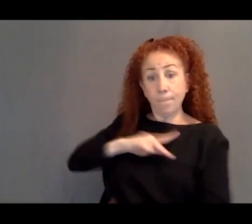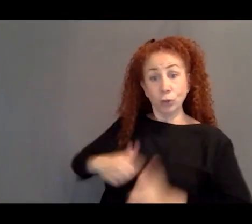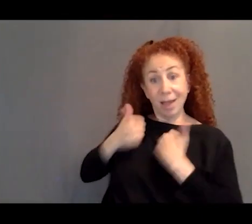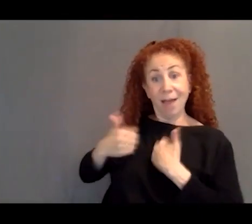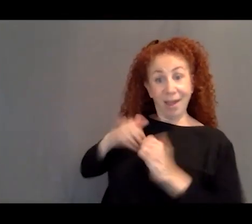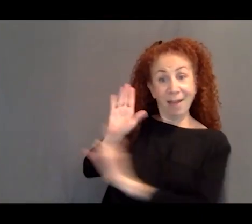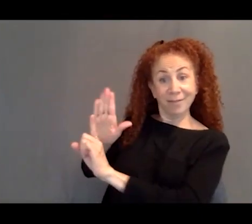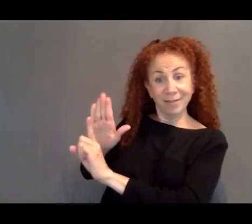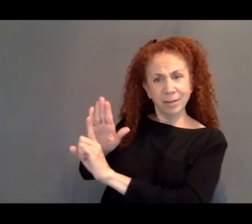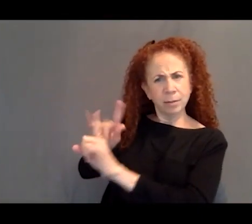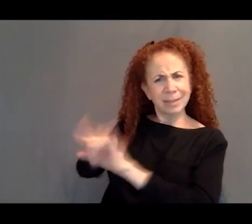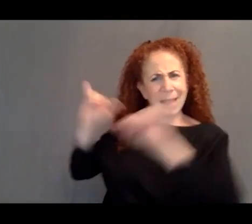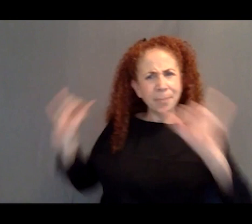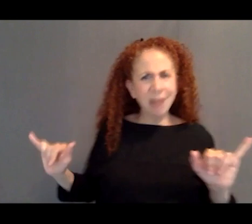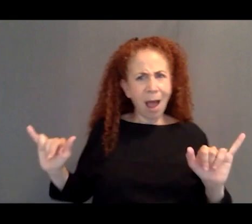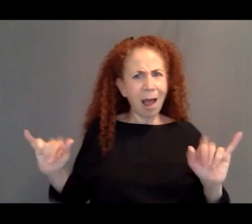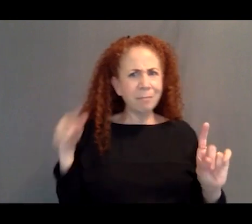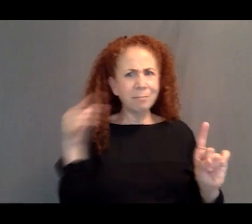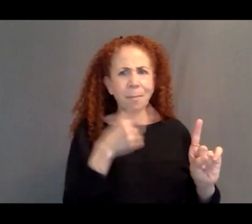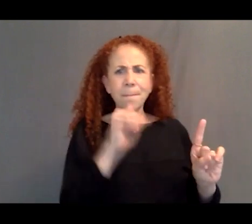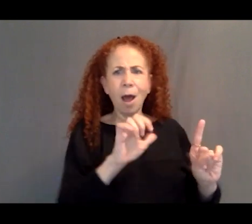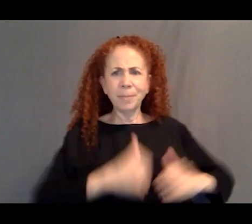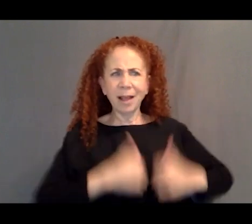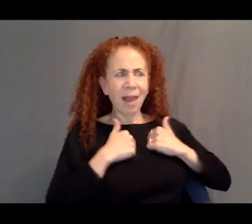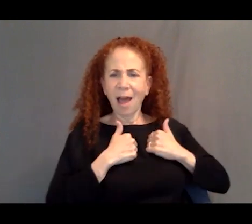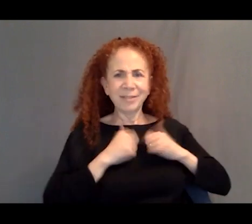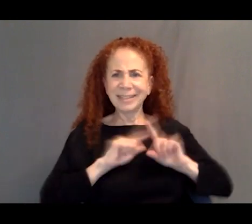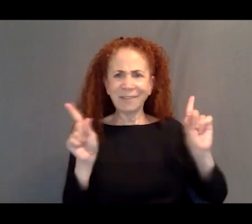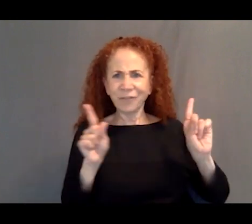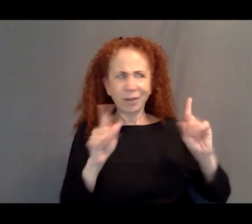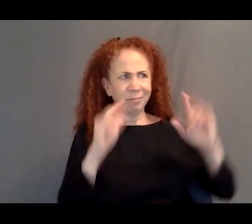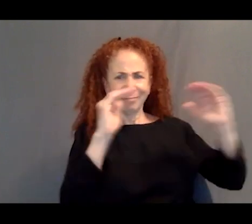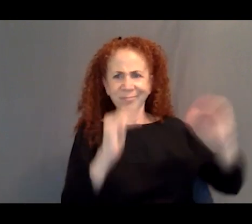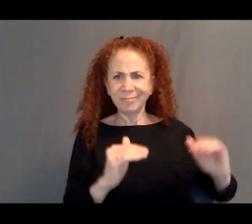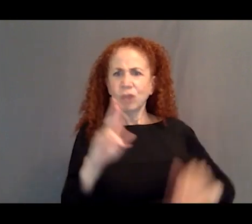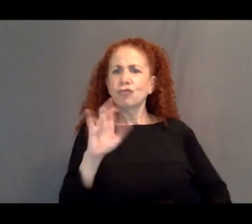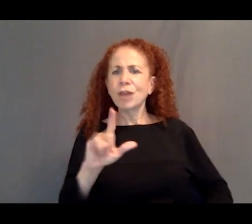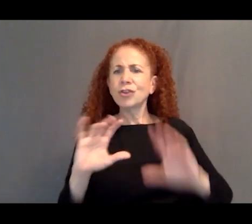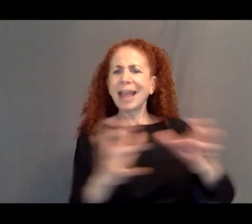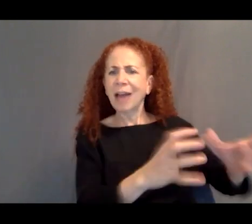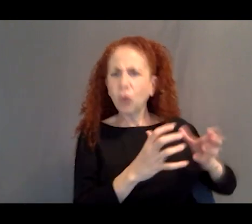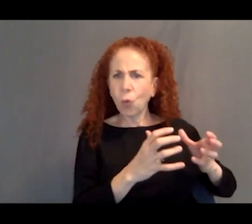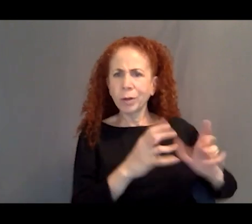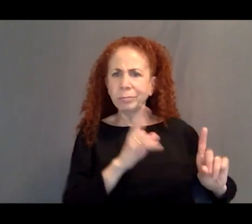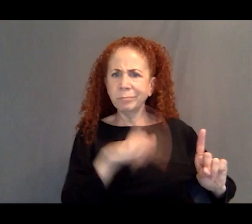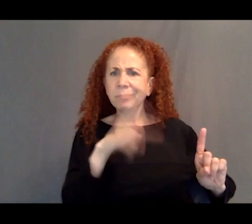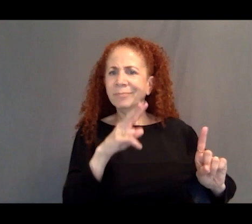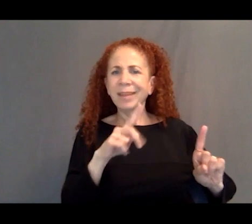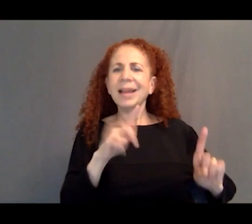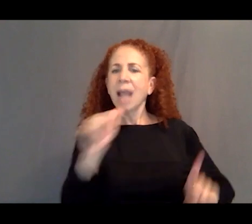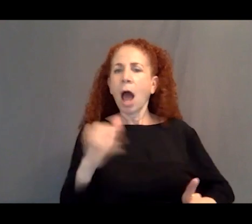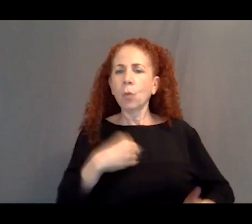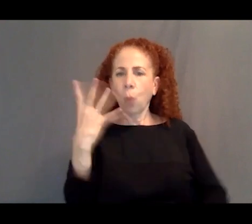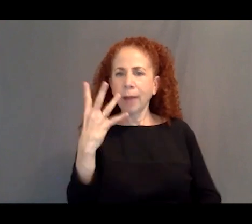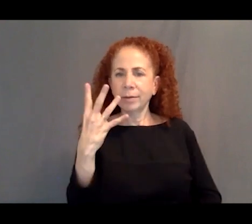lives. However, in their public lives, they're reduced to racial categories that construct them as